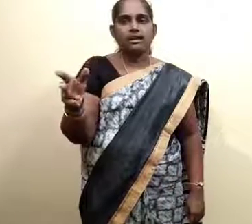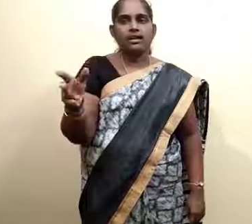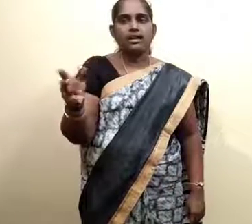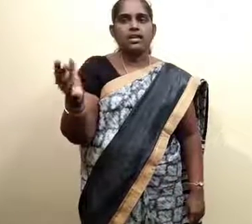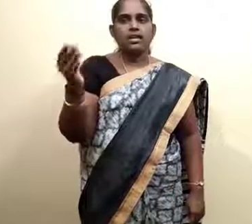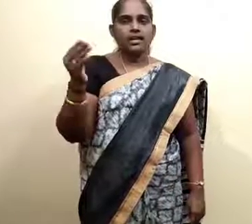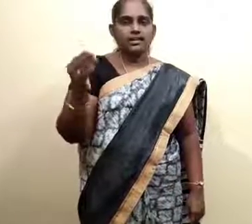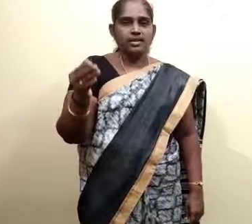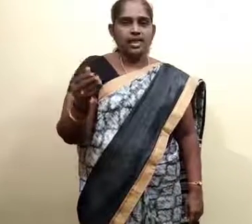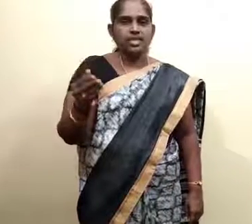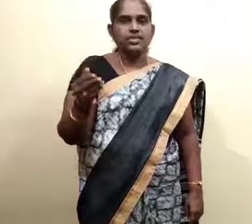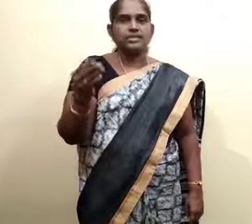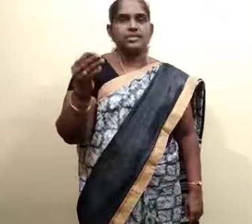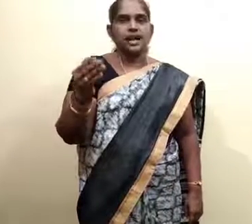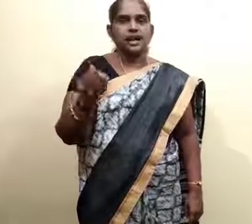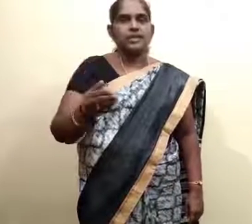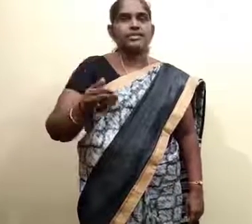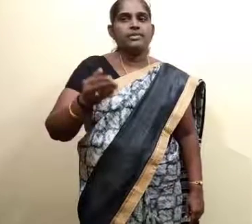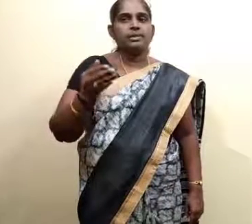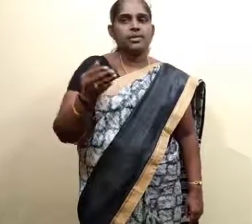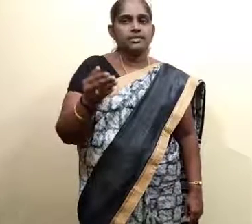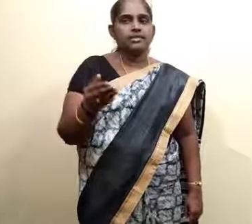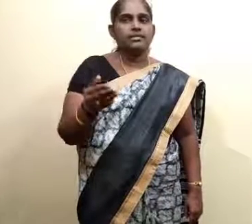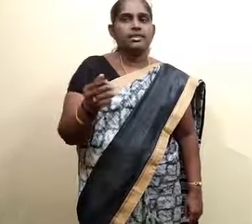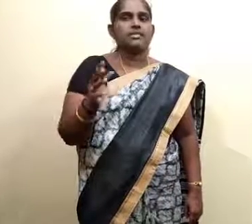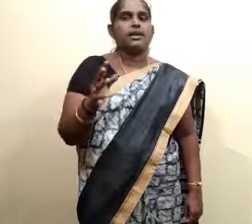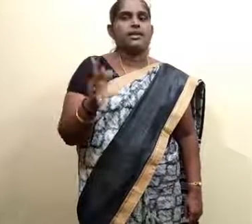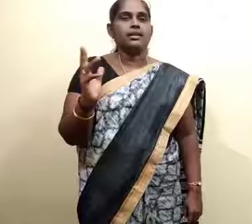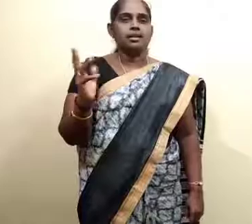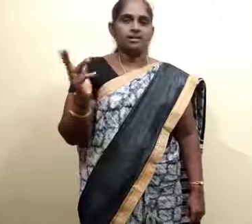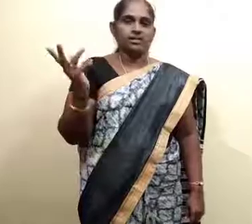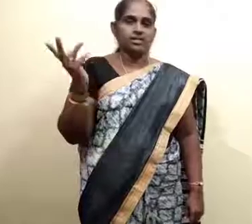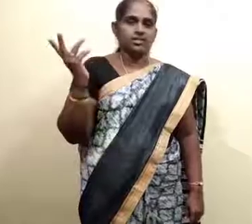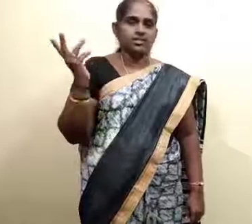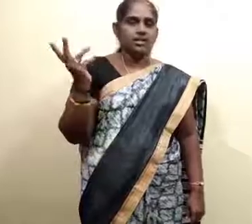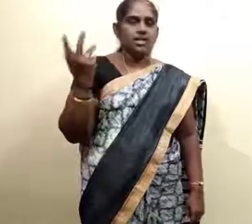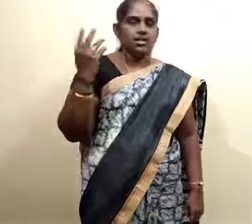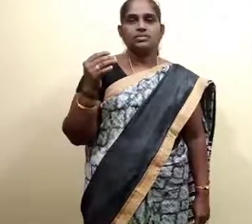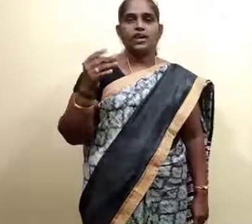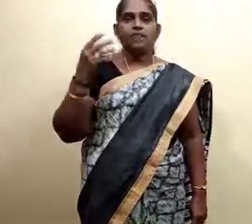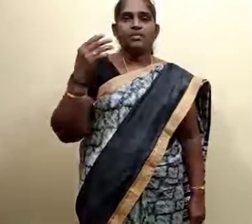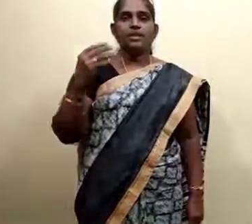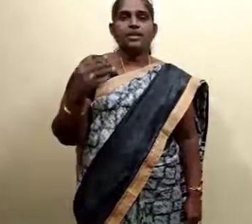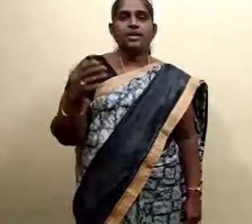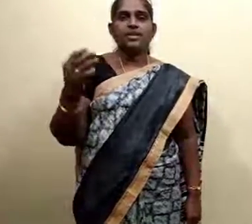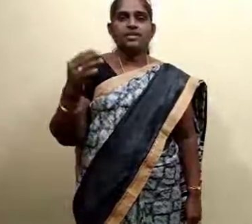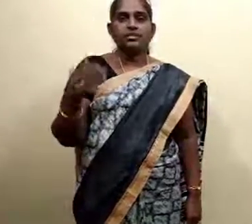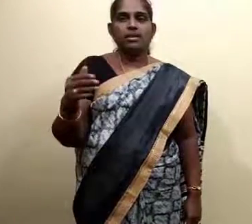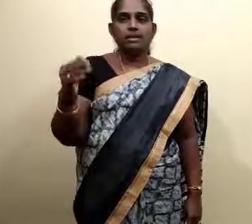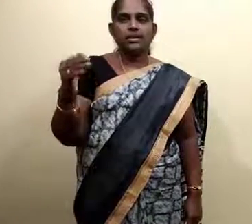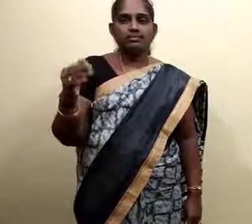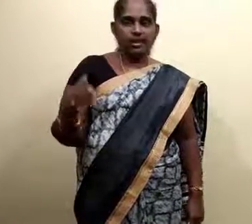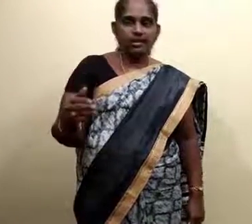England encouraged scientific discoveries and inventions. Political stability of